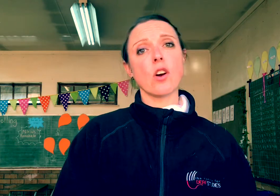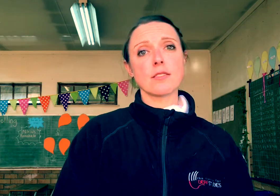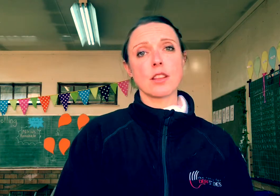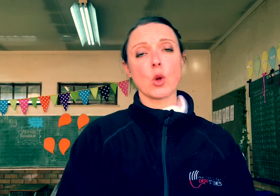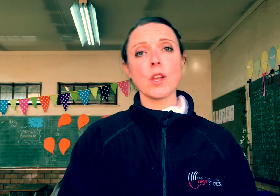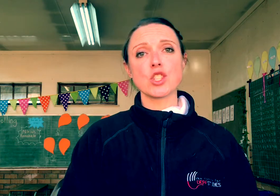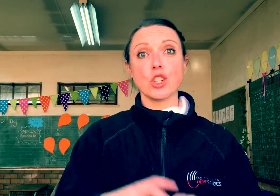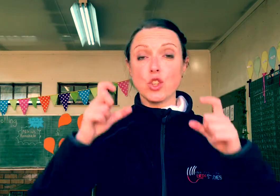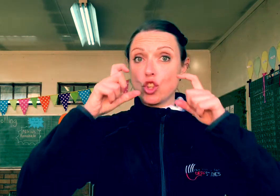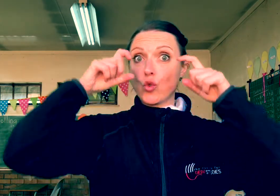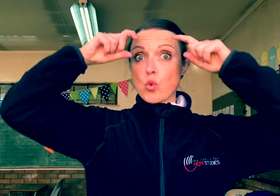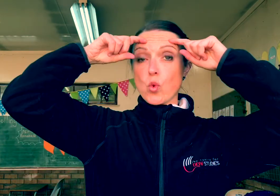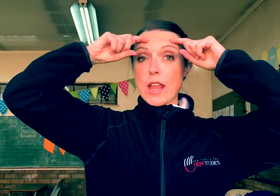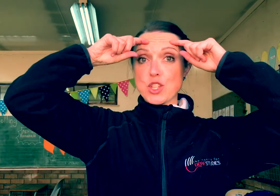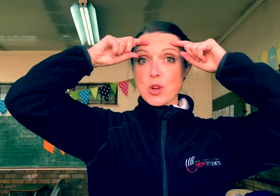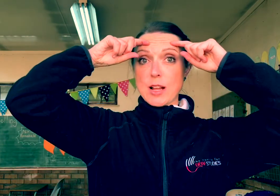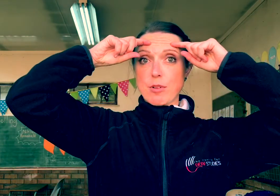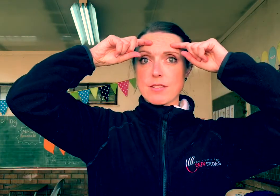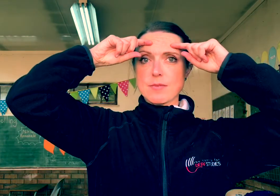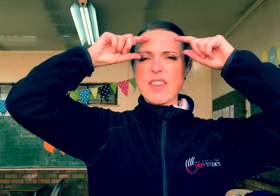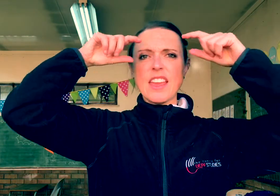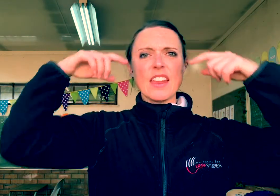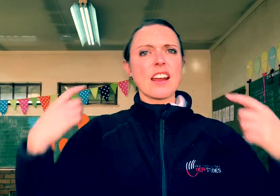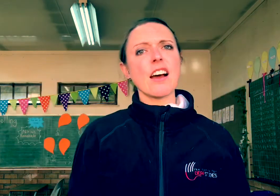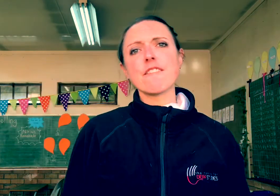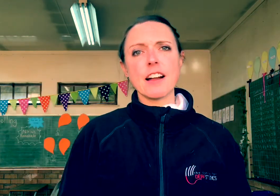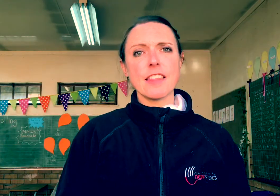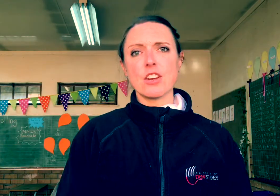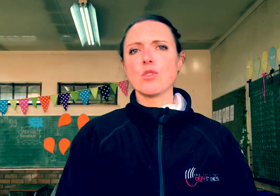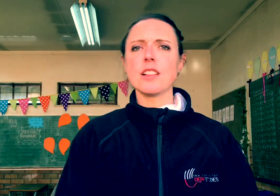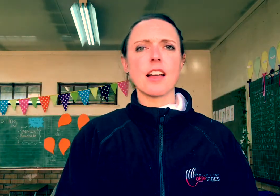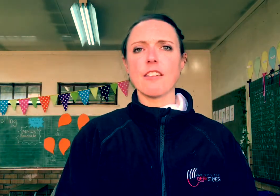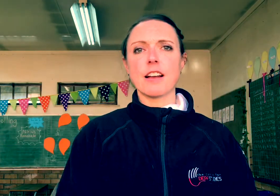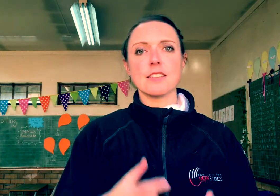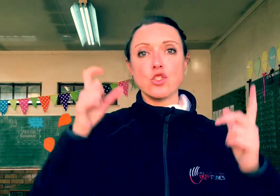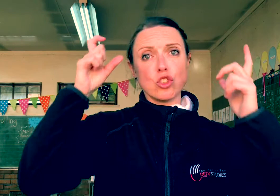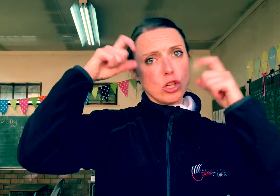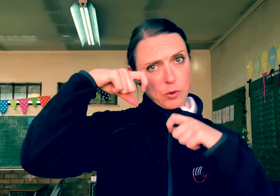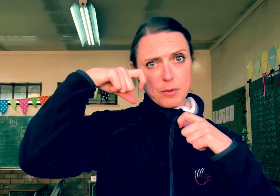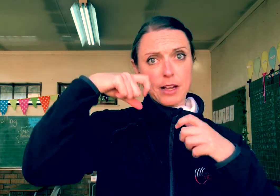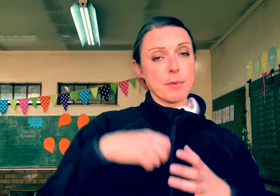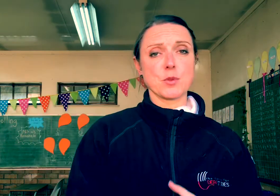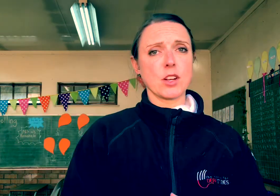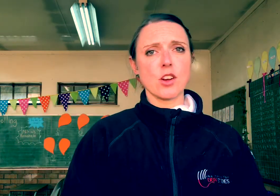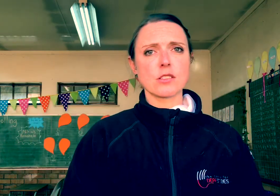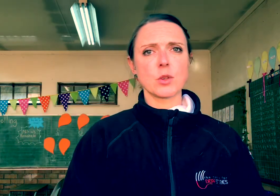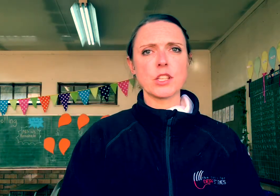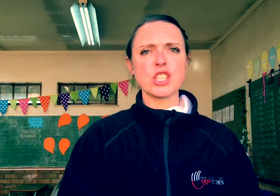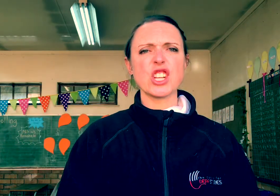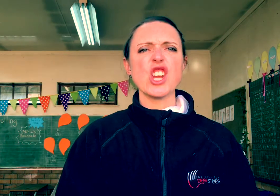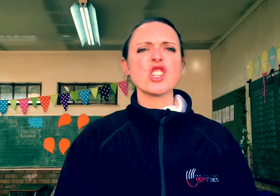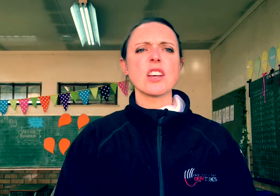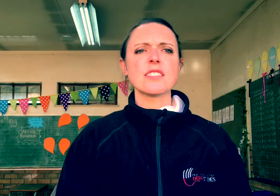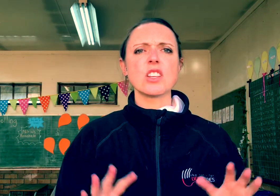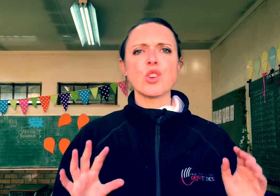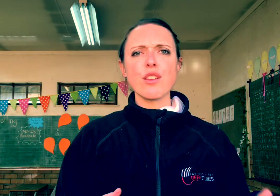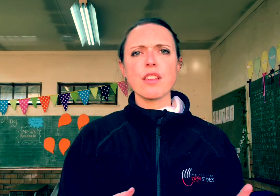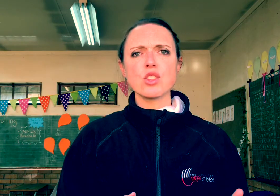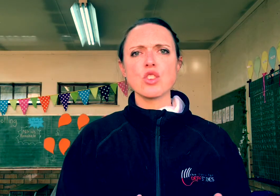asking a question, you should raise your eyebrows. Now, I find that in real life, I tend to lower my eyebrows when I ask a question. So I say, don't think too much